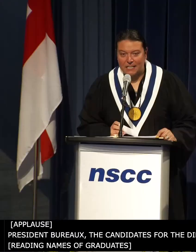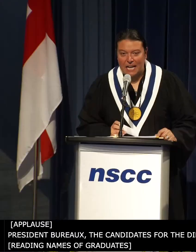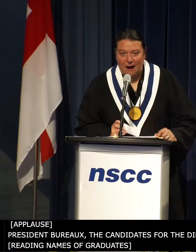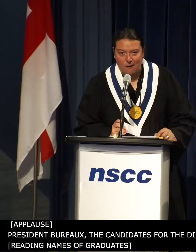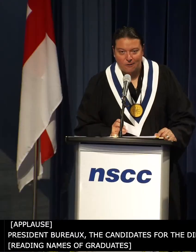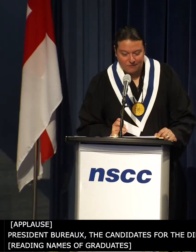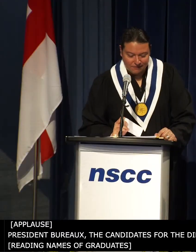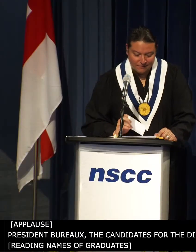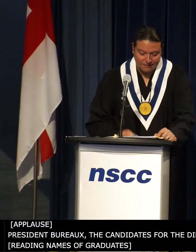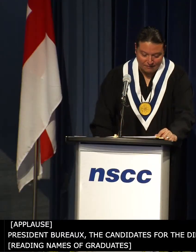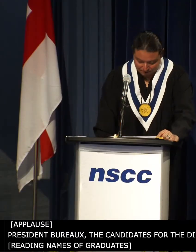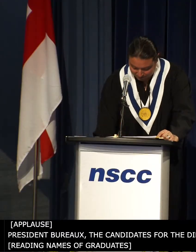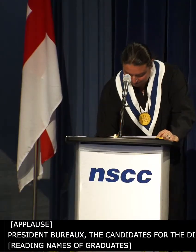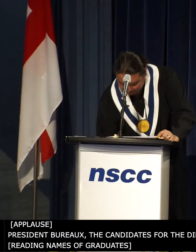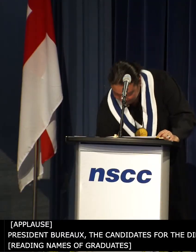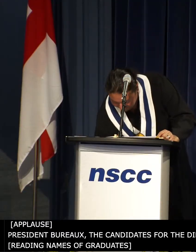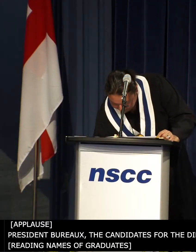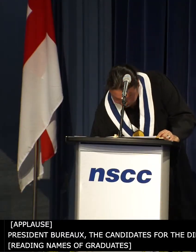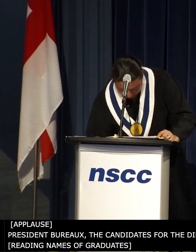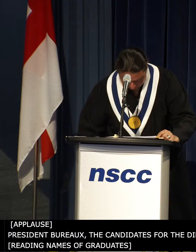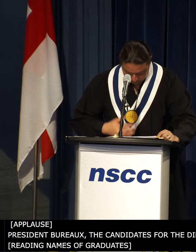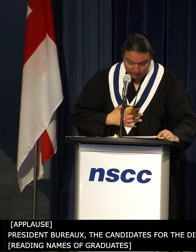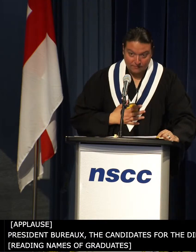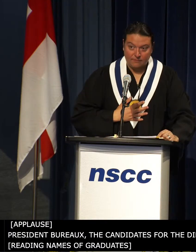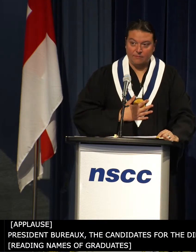Duncan McLeod.